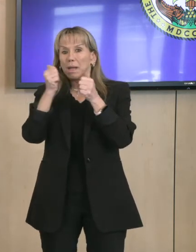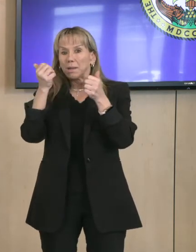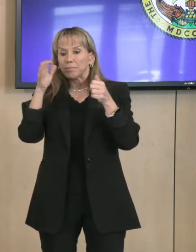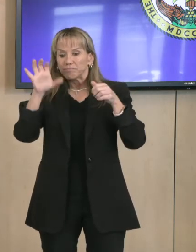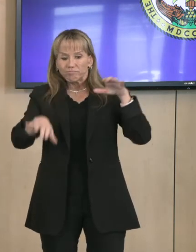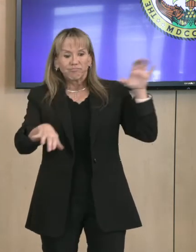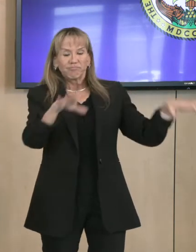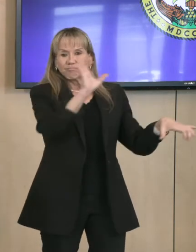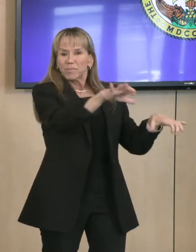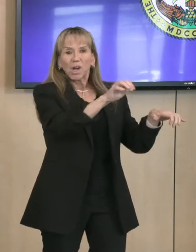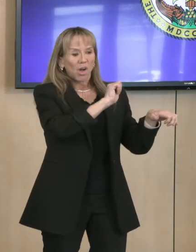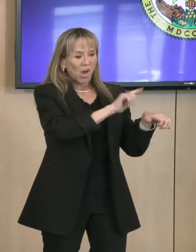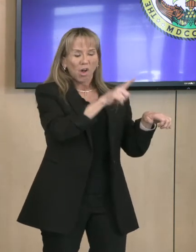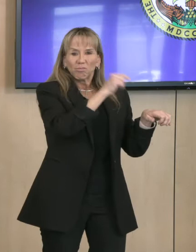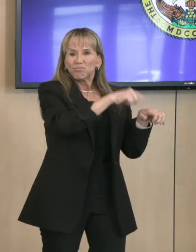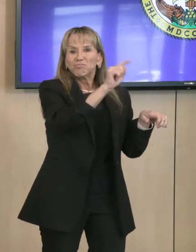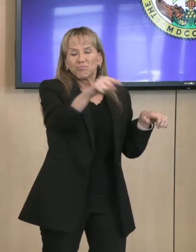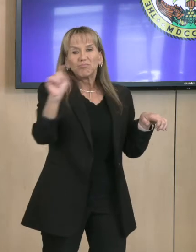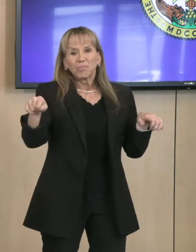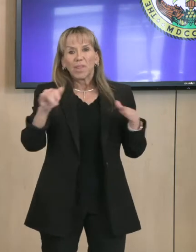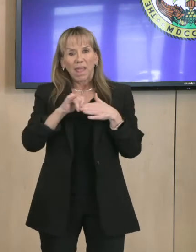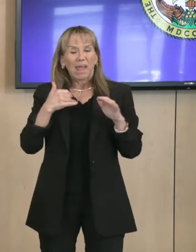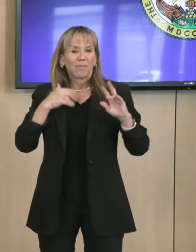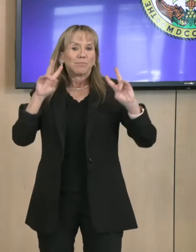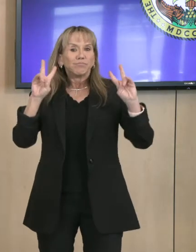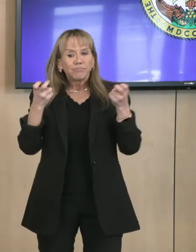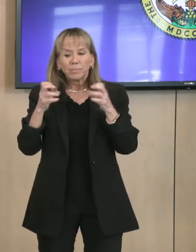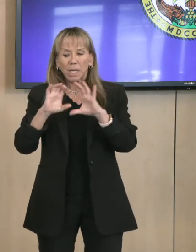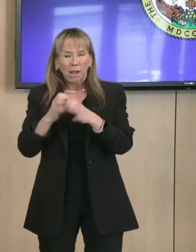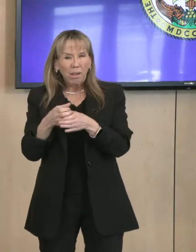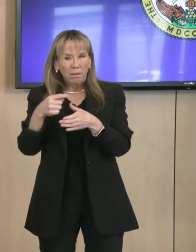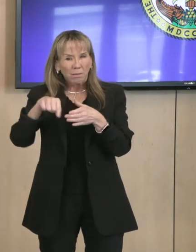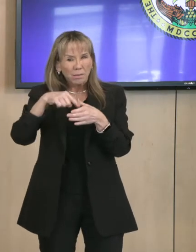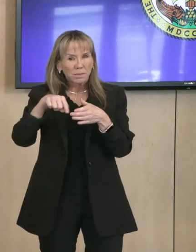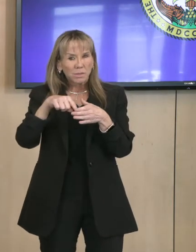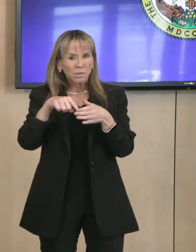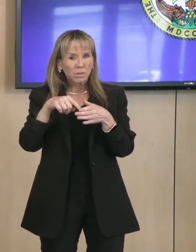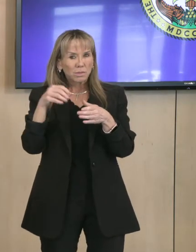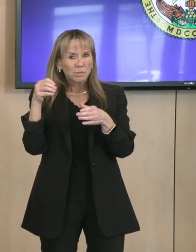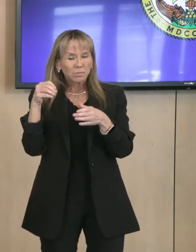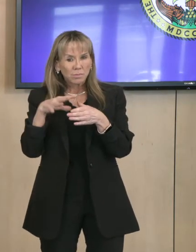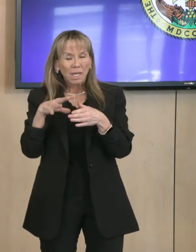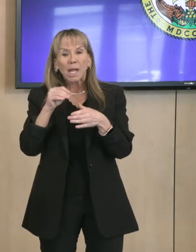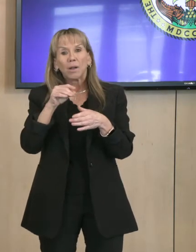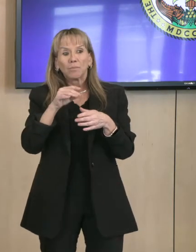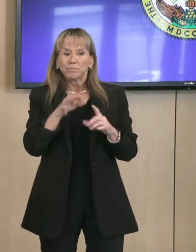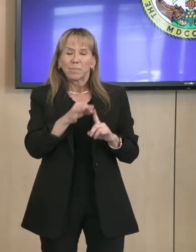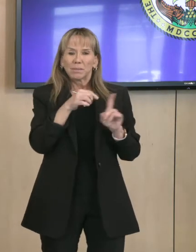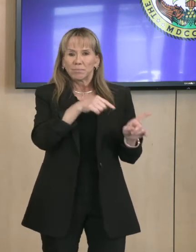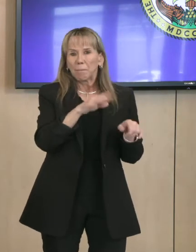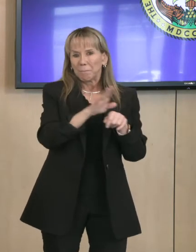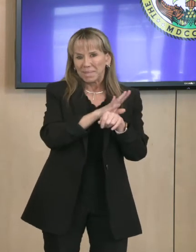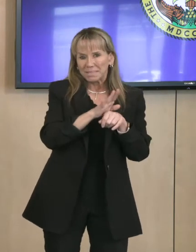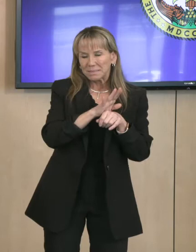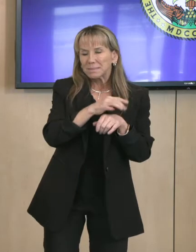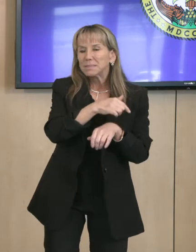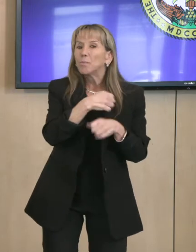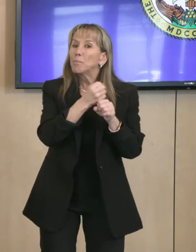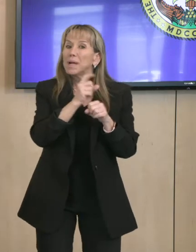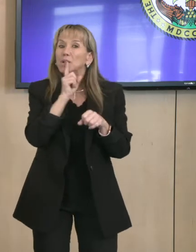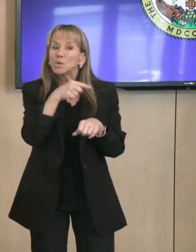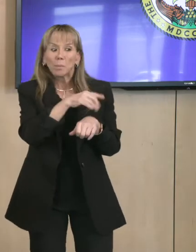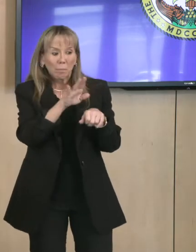location that has a cluster, especially those that are businesses. We ensure that those businesses have